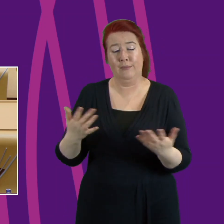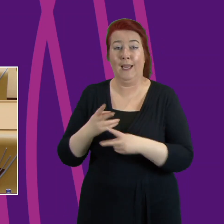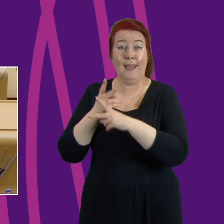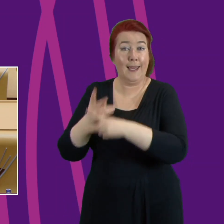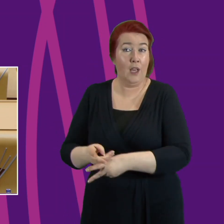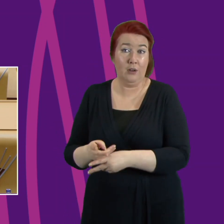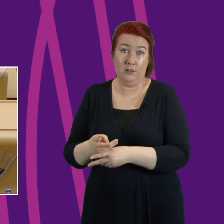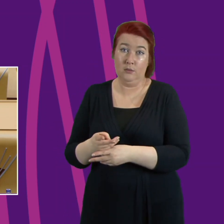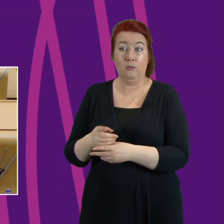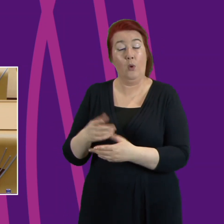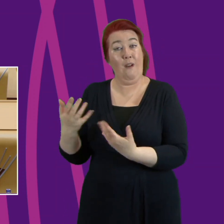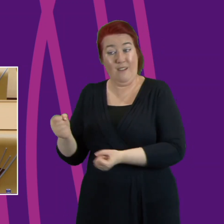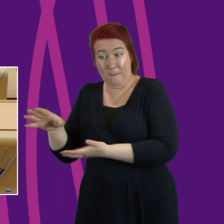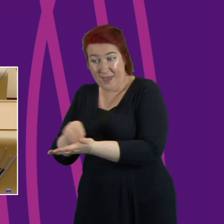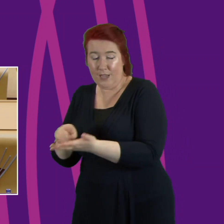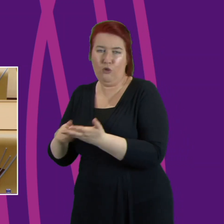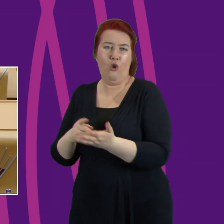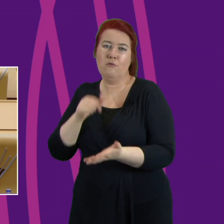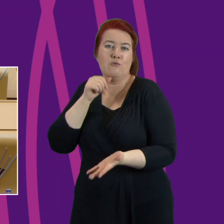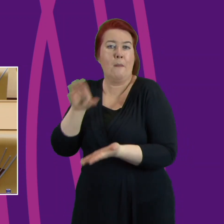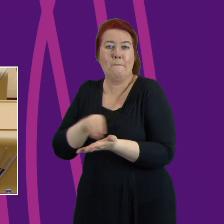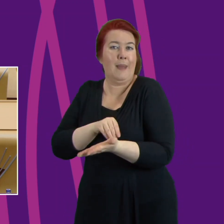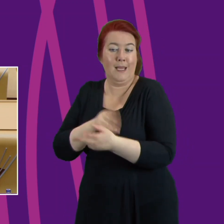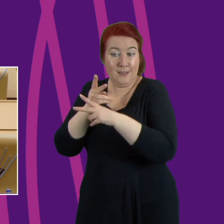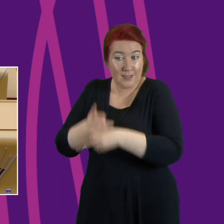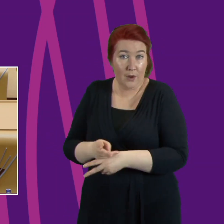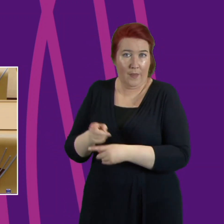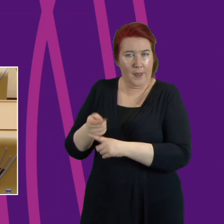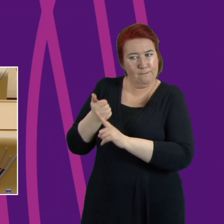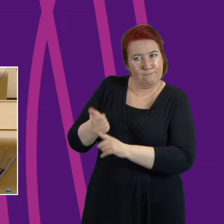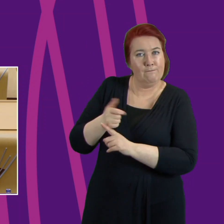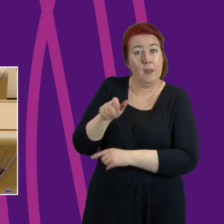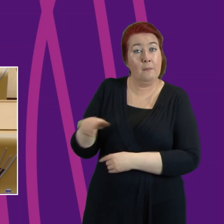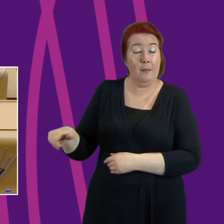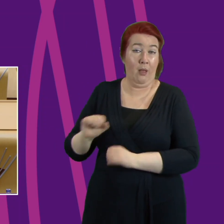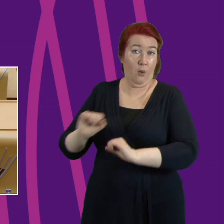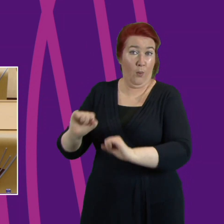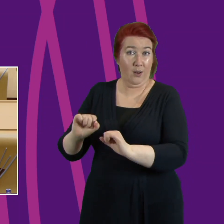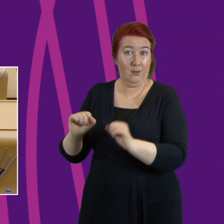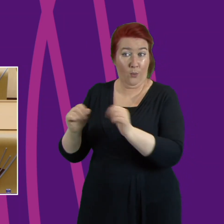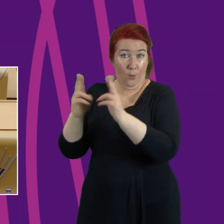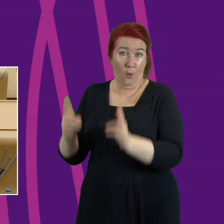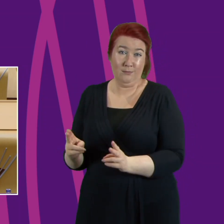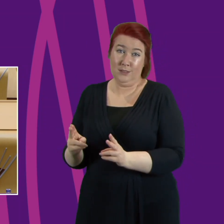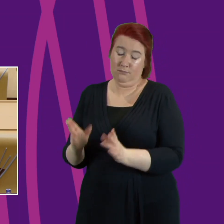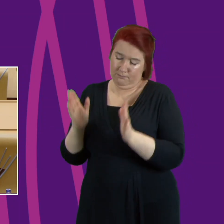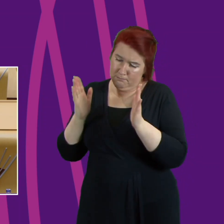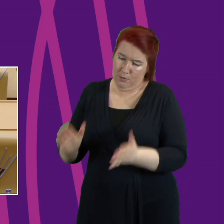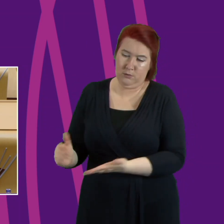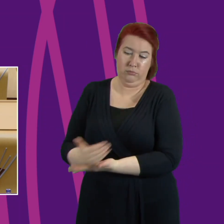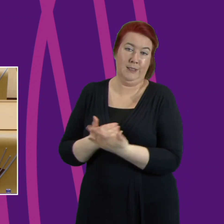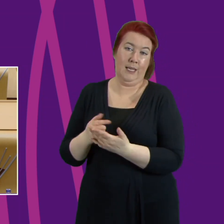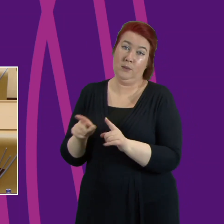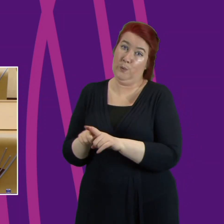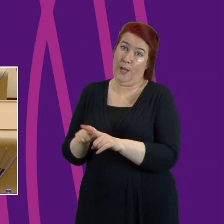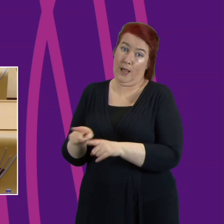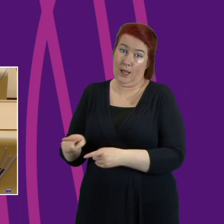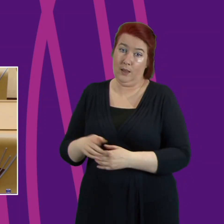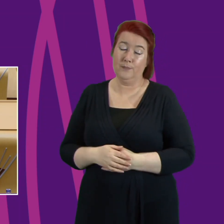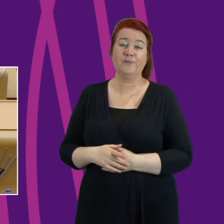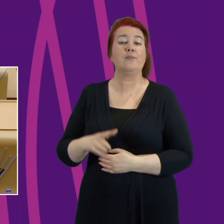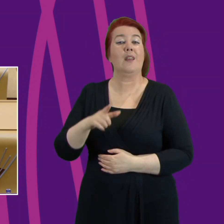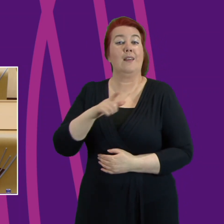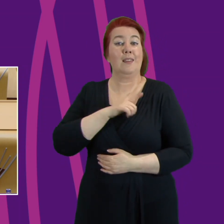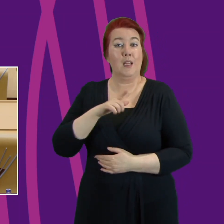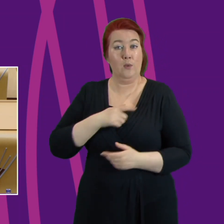and unpaid, who are supporting people to stay in their own homes, and they too must be protected. So we've extended the provision